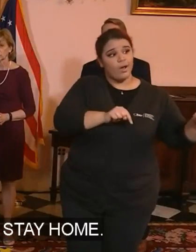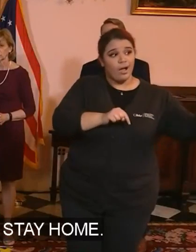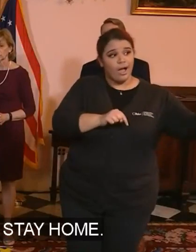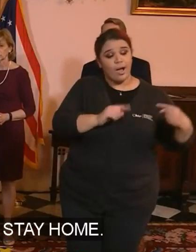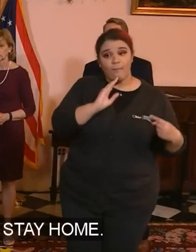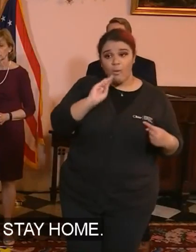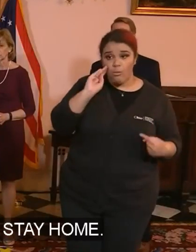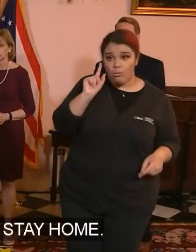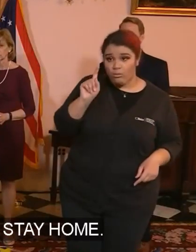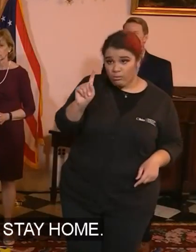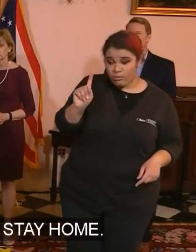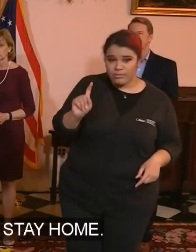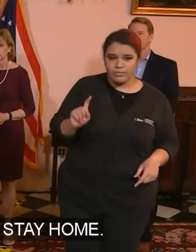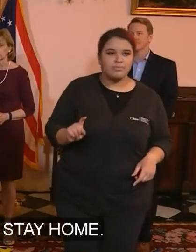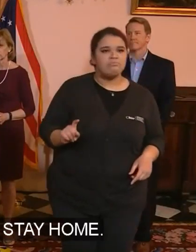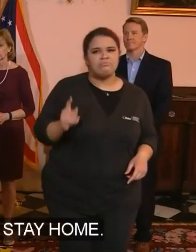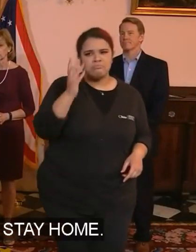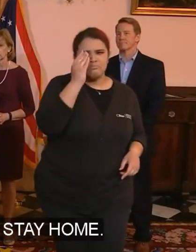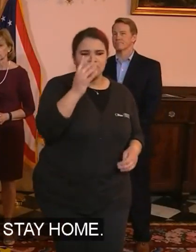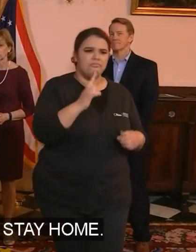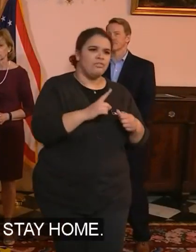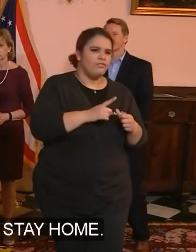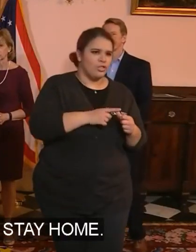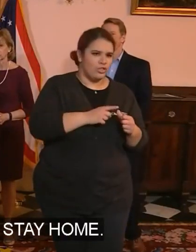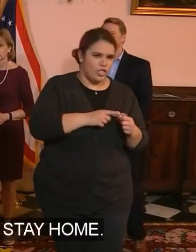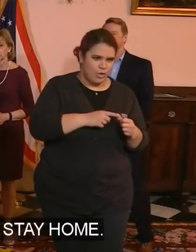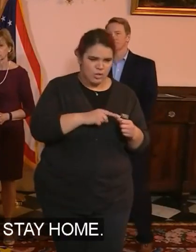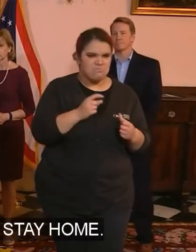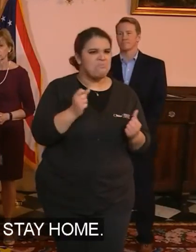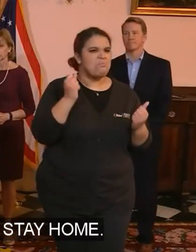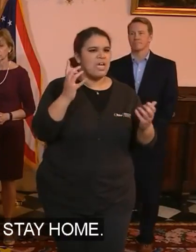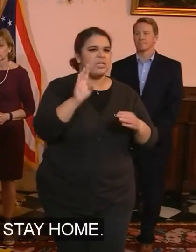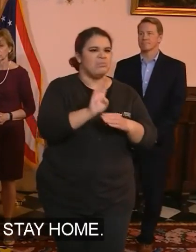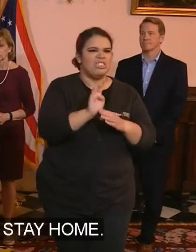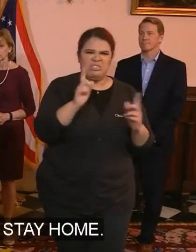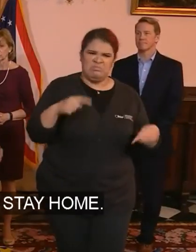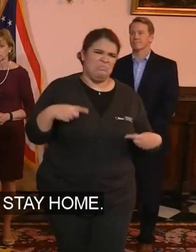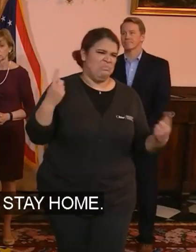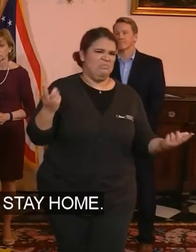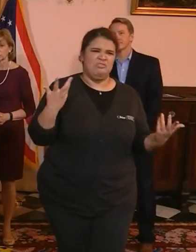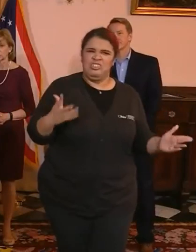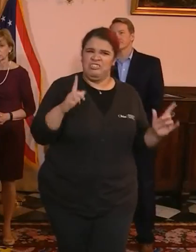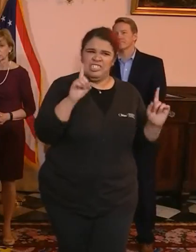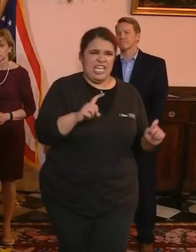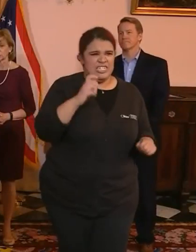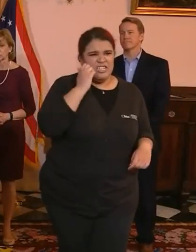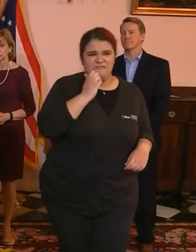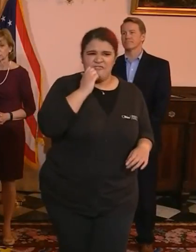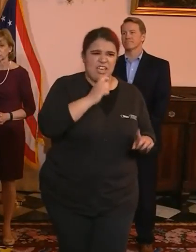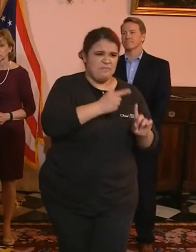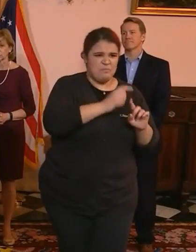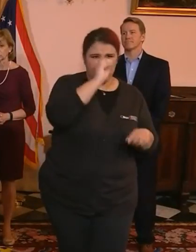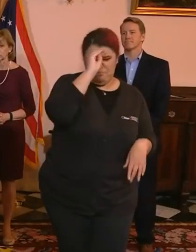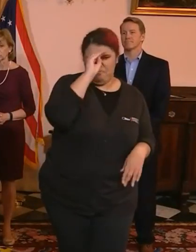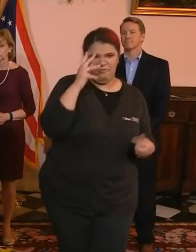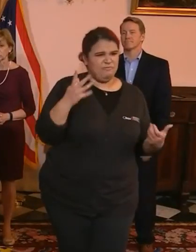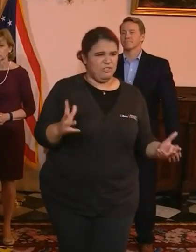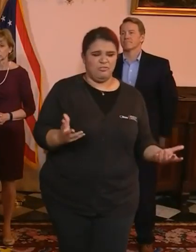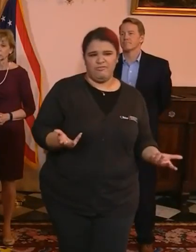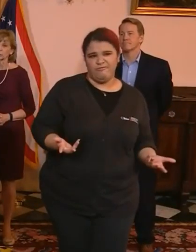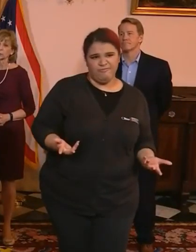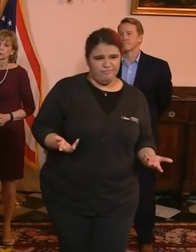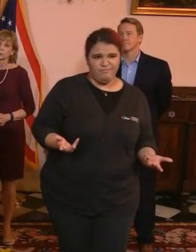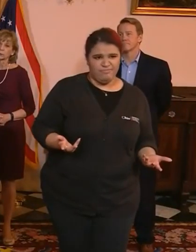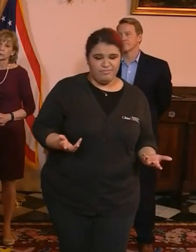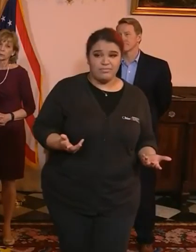this. We had a call today. A number of businesses are already doing that. Look, we can